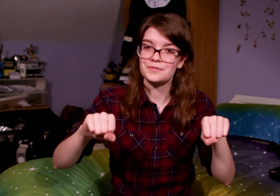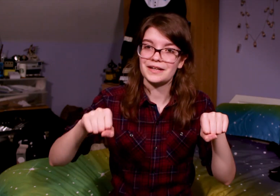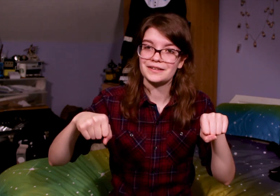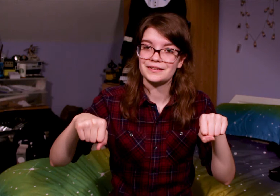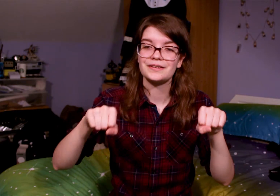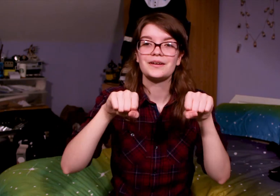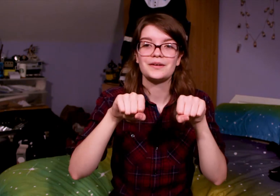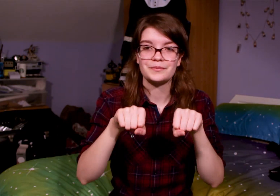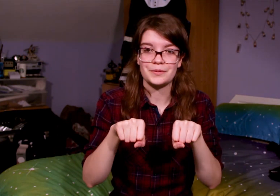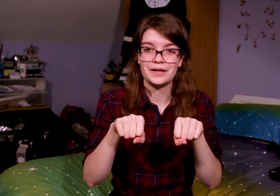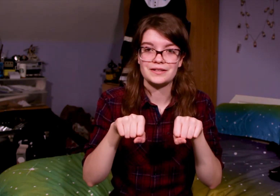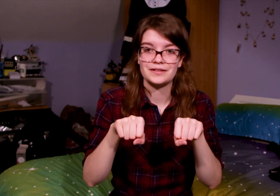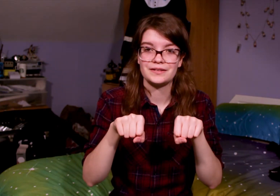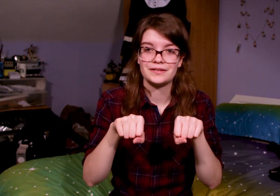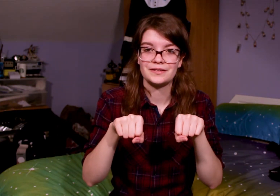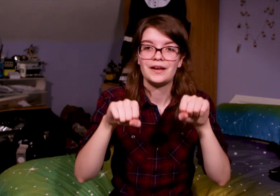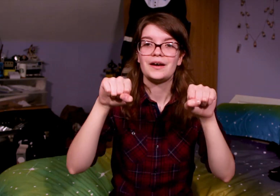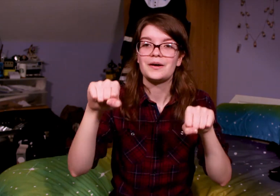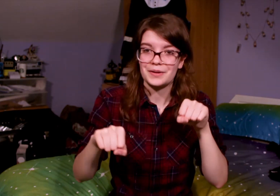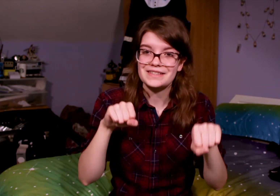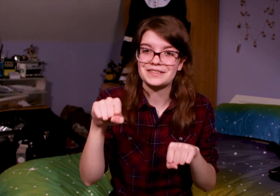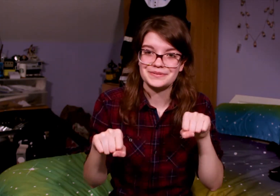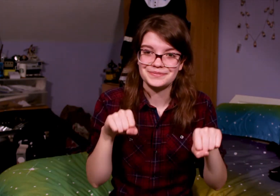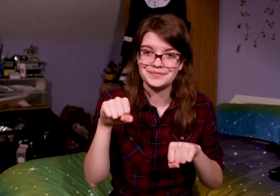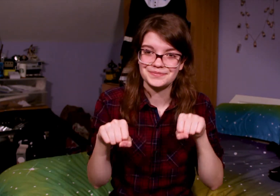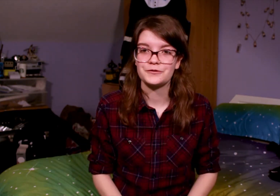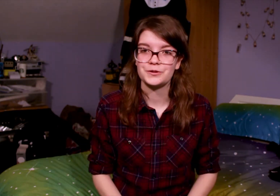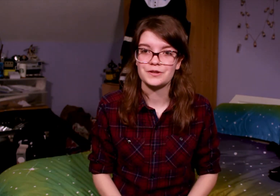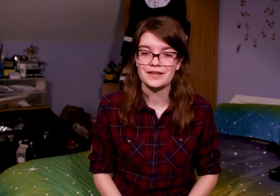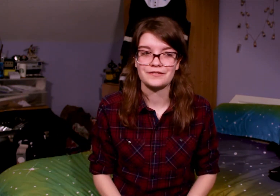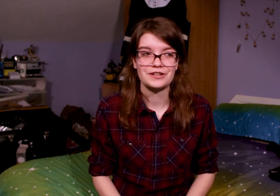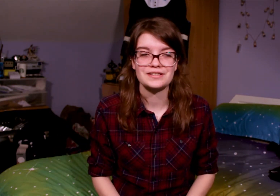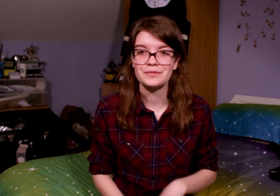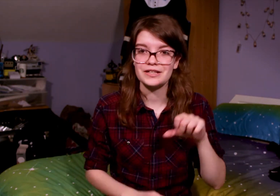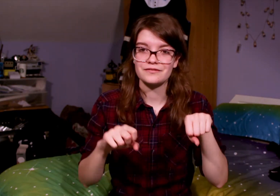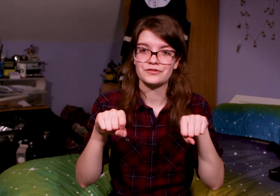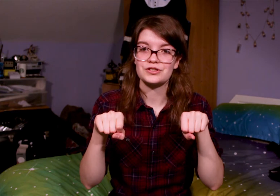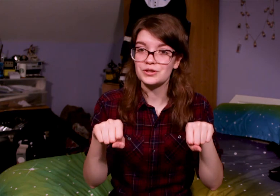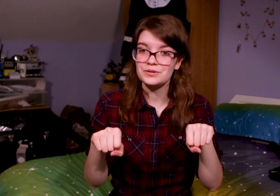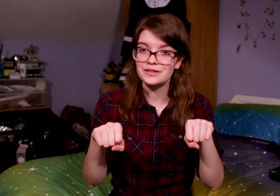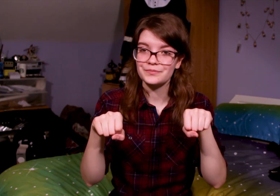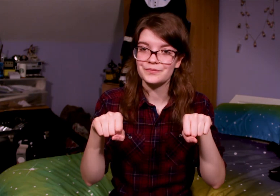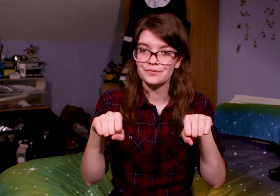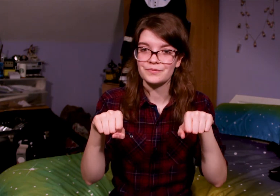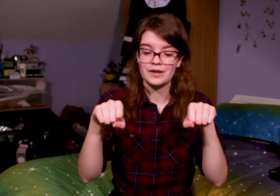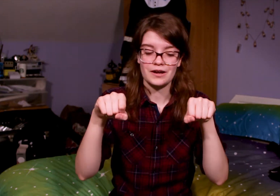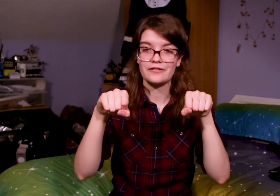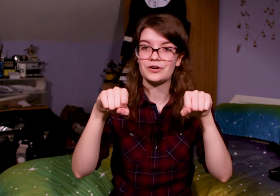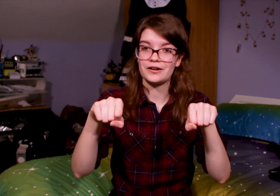motorbike, moped, bicycle. For something very similar, for scooter, have your